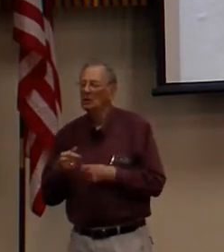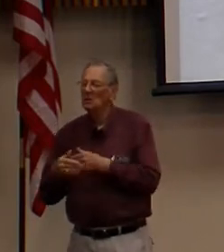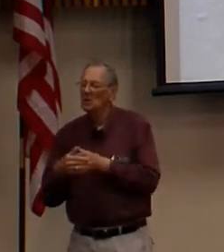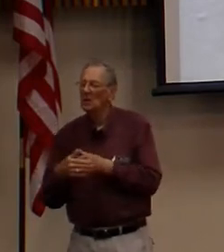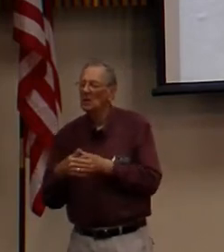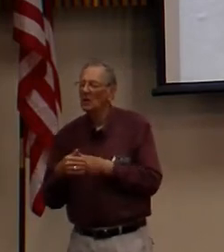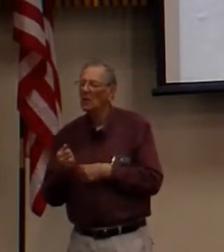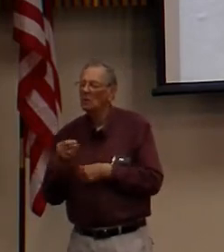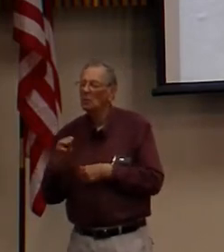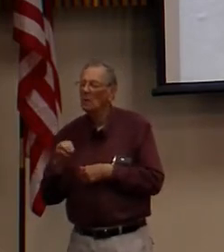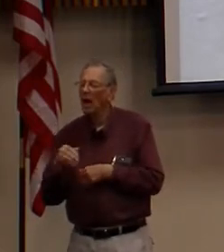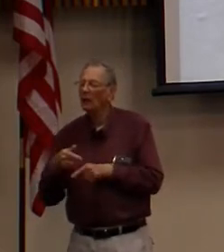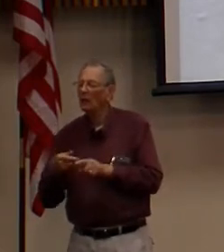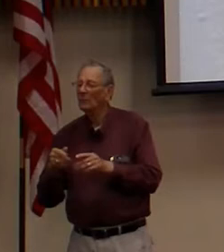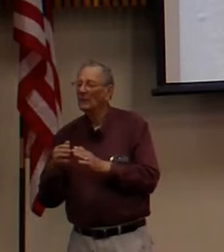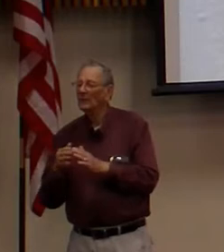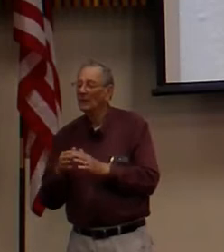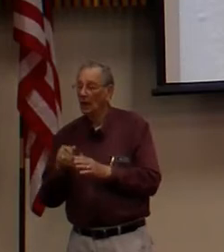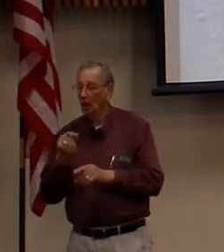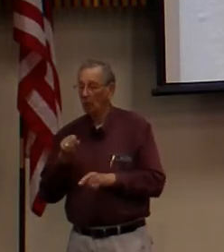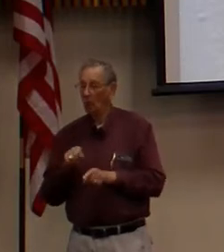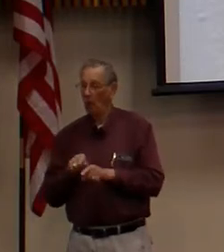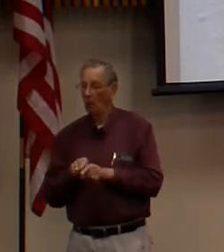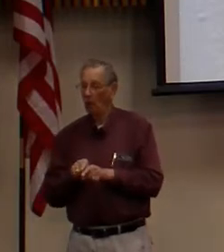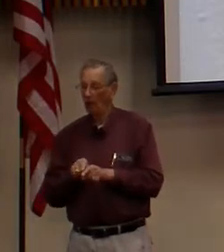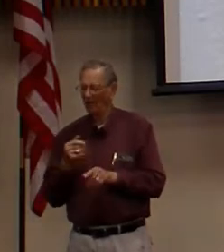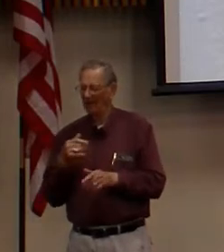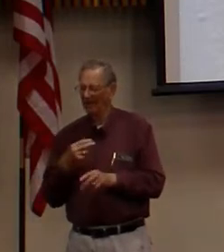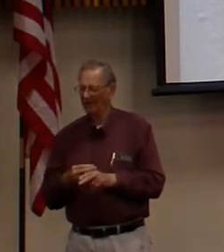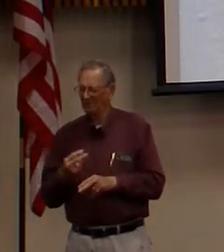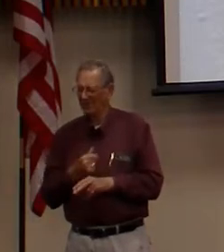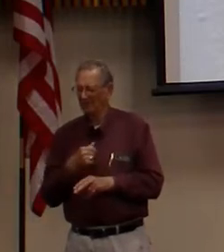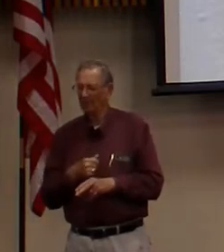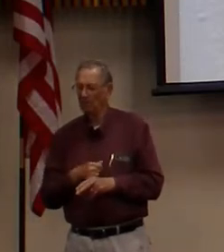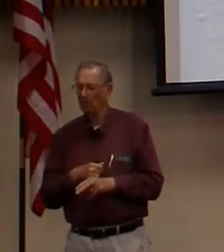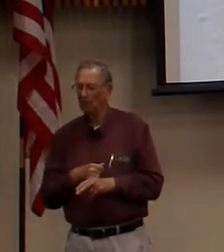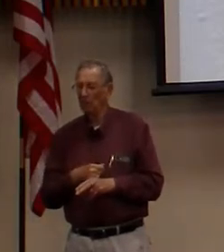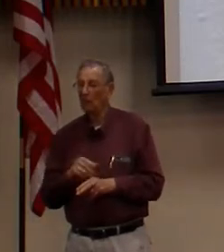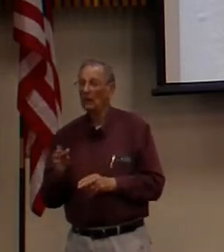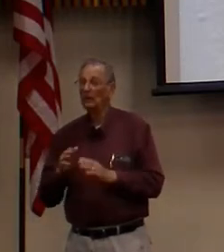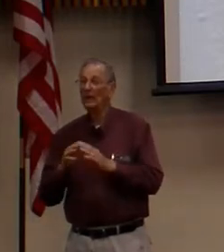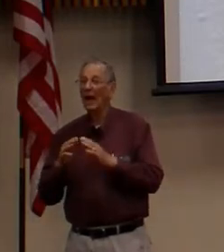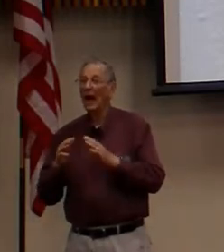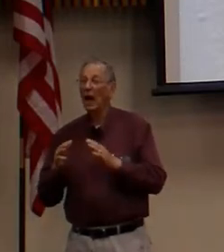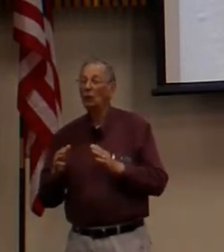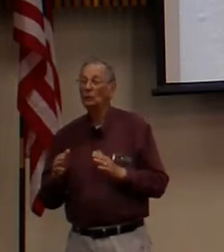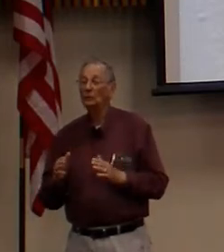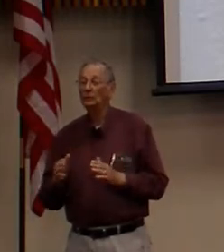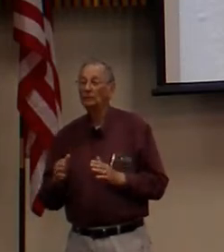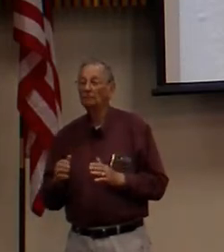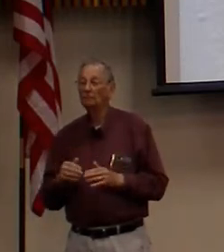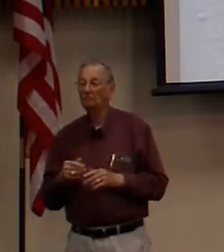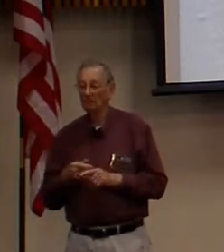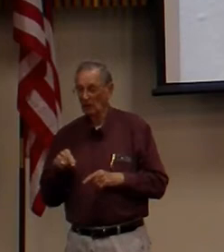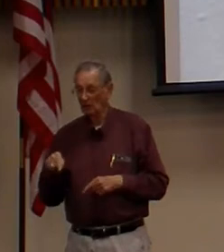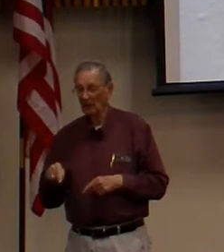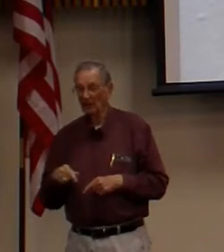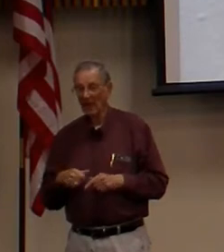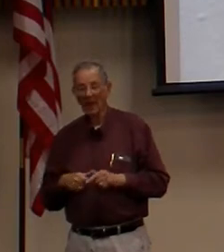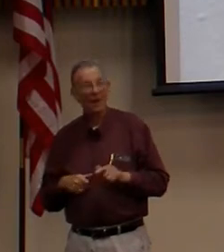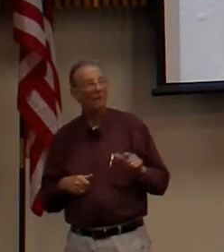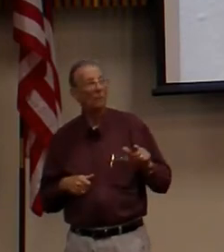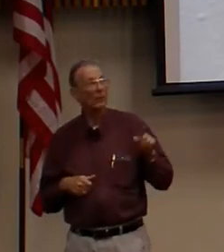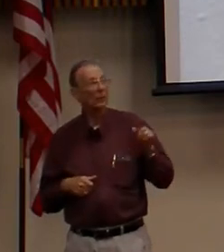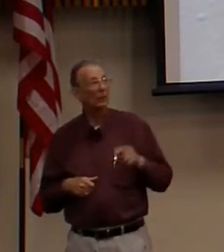away from the city. This is a brother, I forget his name, but his house from this left